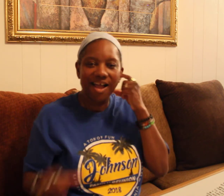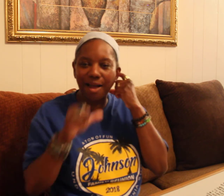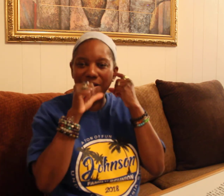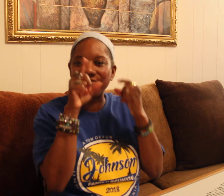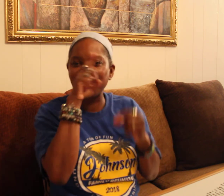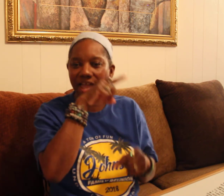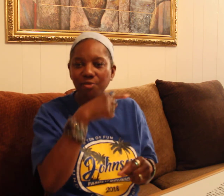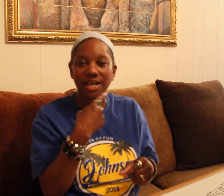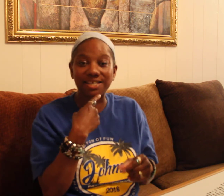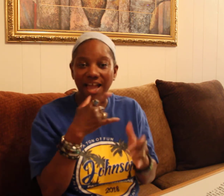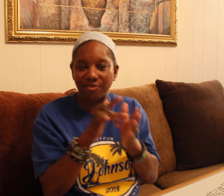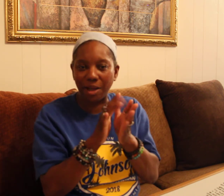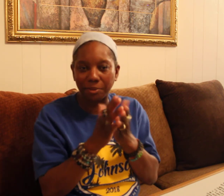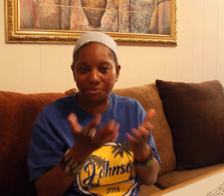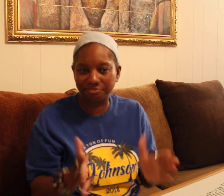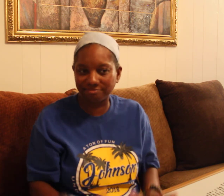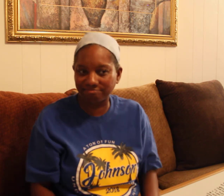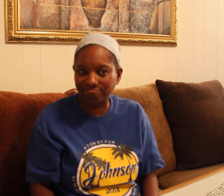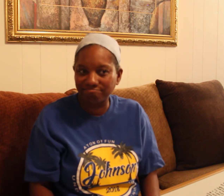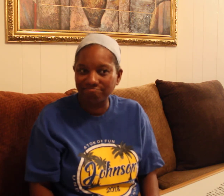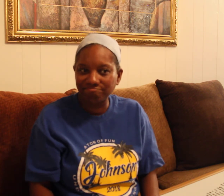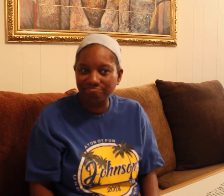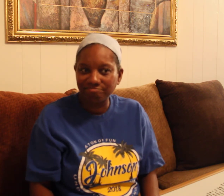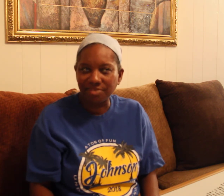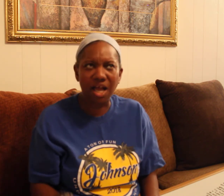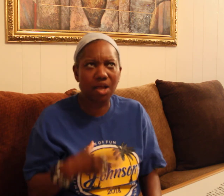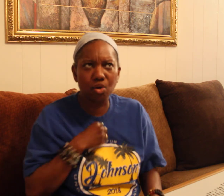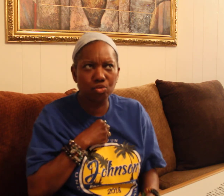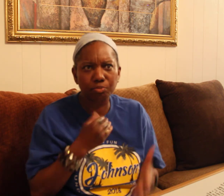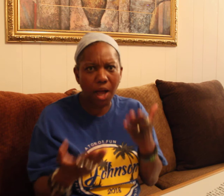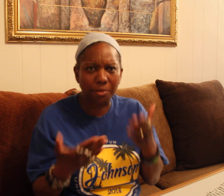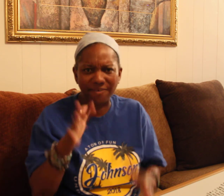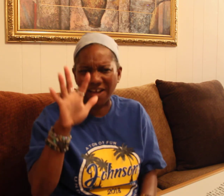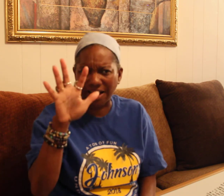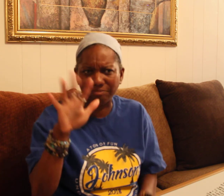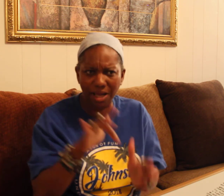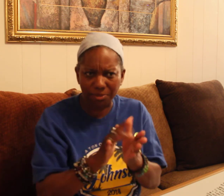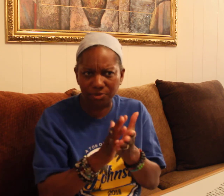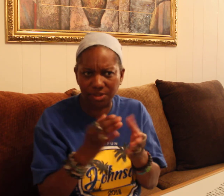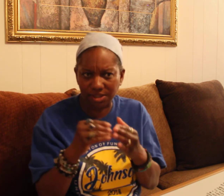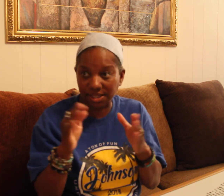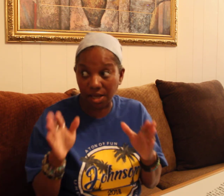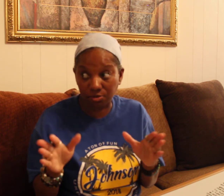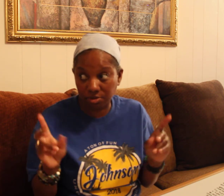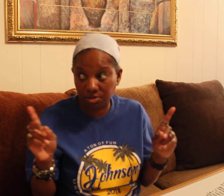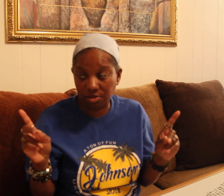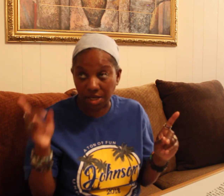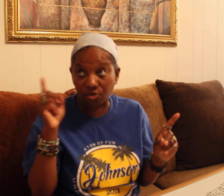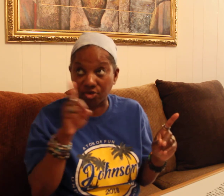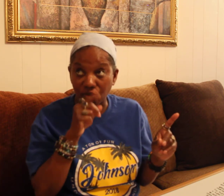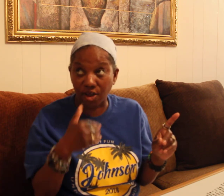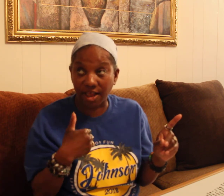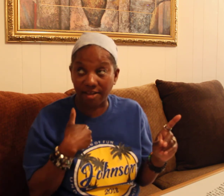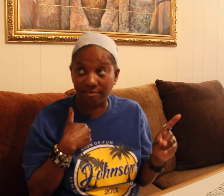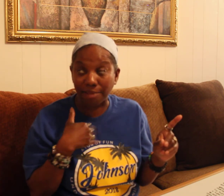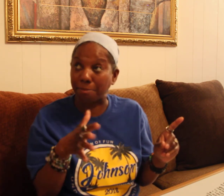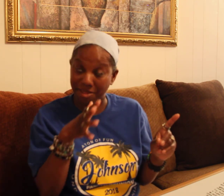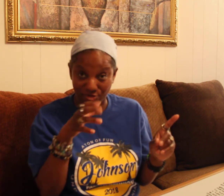I'm not fake when I say I have a Bible. I own probably 5 Bibles in this house. I know for sure I have my mother's